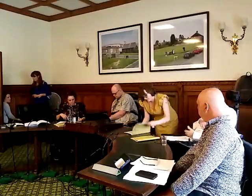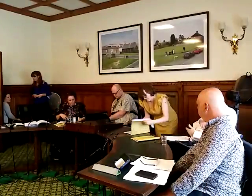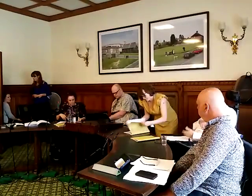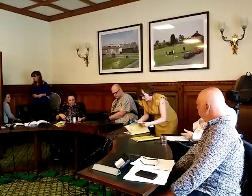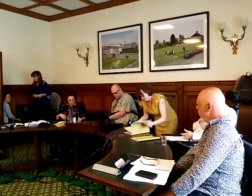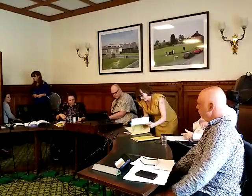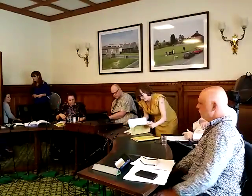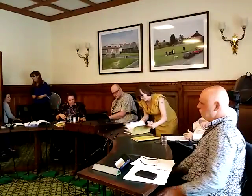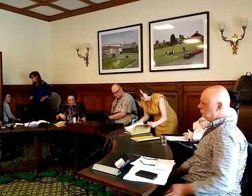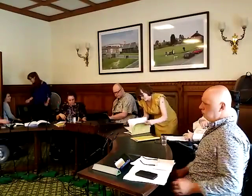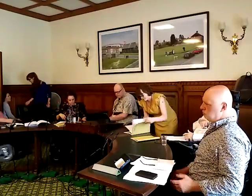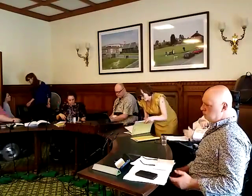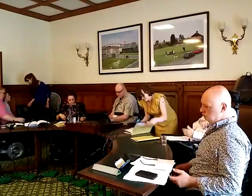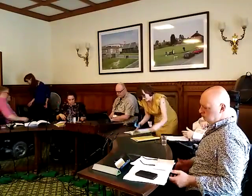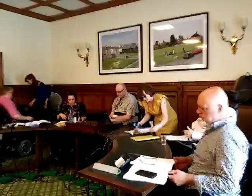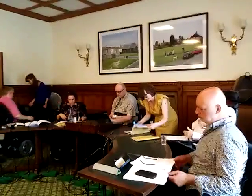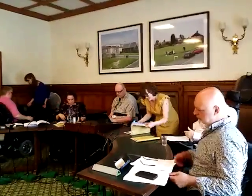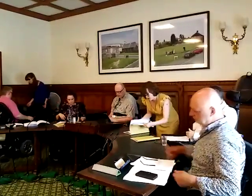definitely.